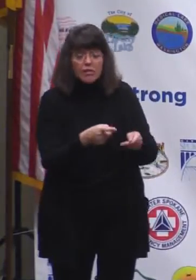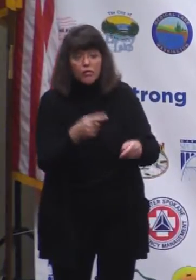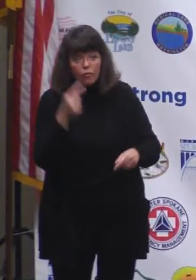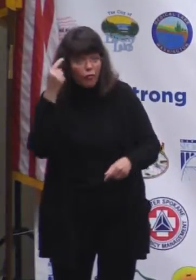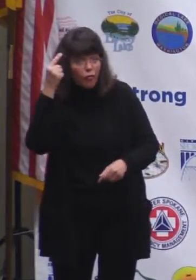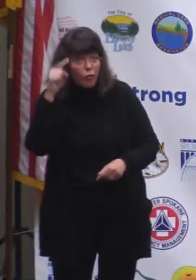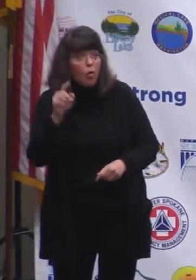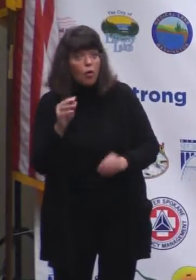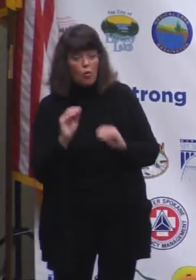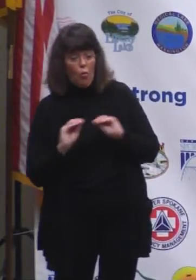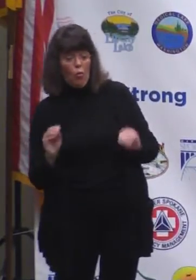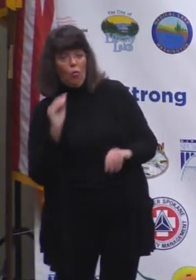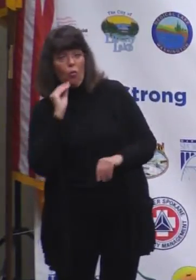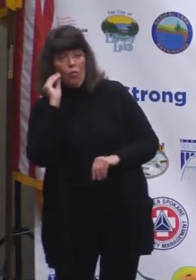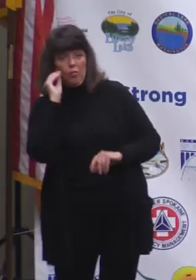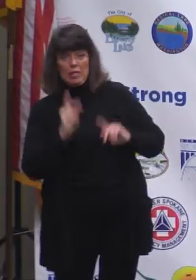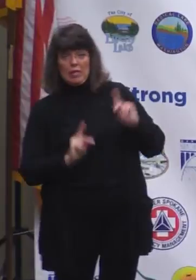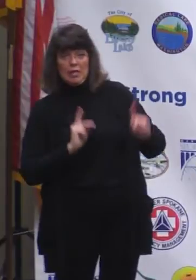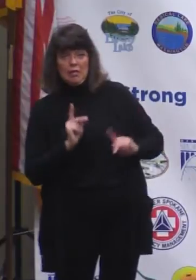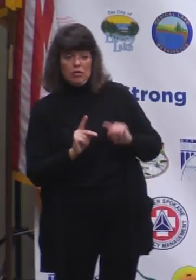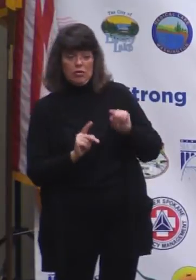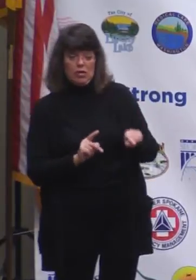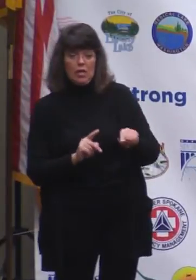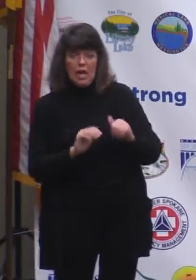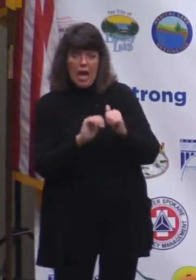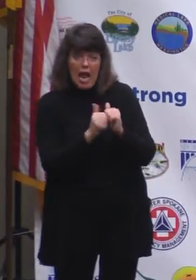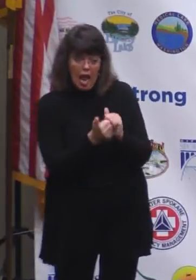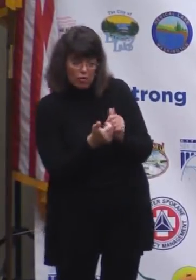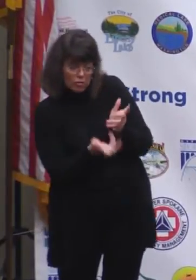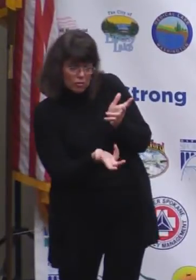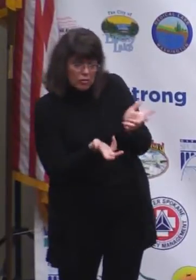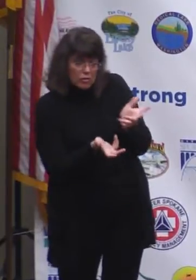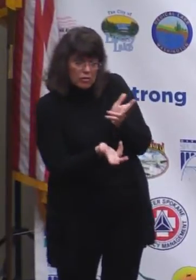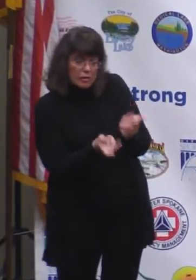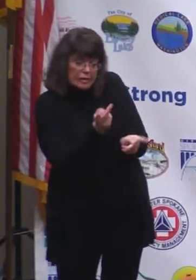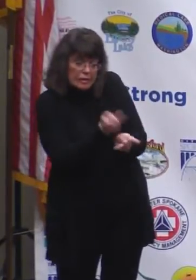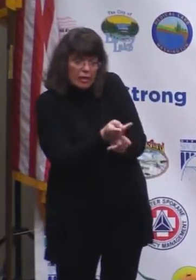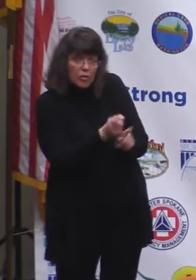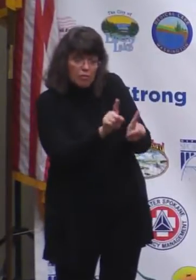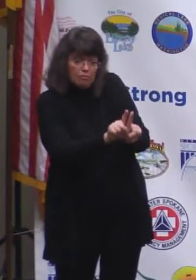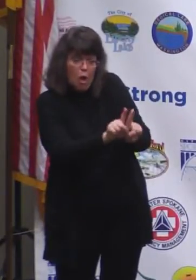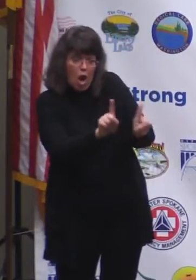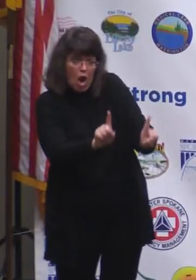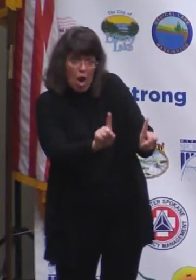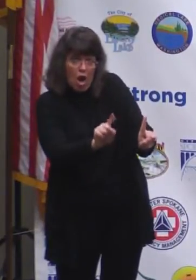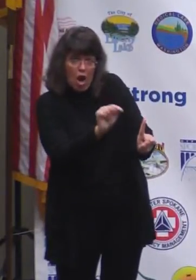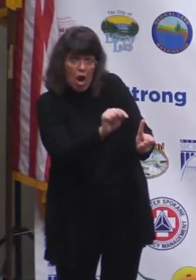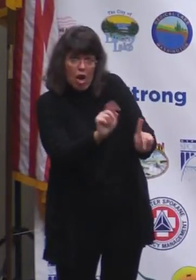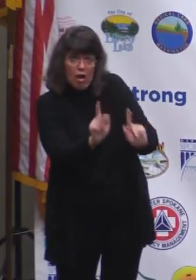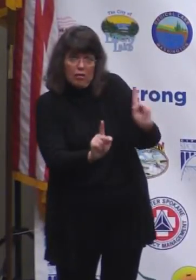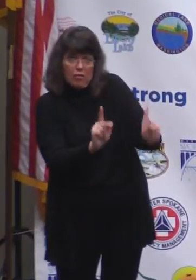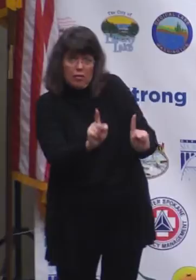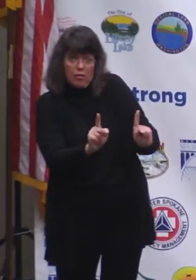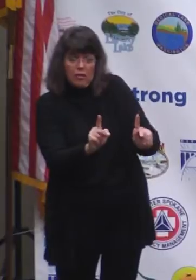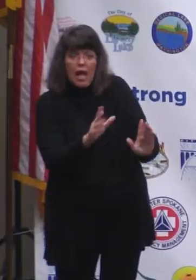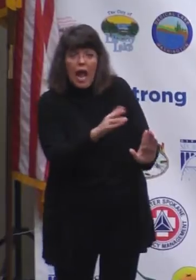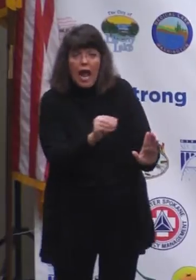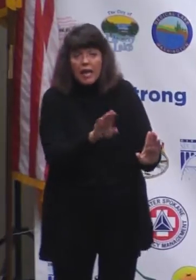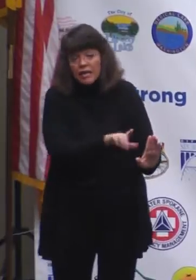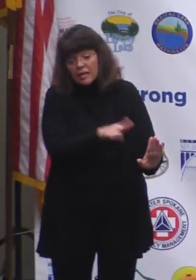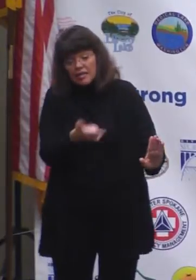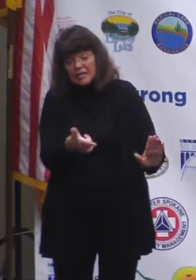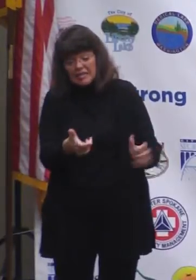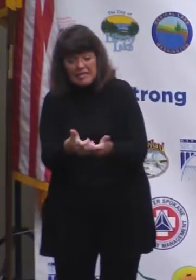separately, we want to make sure you understand that separately, a facility to care for those in our community who might not be able to care for